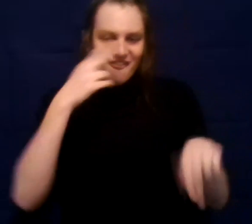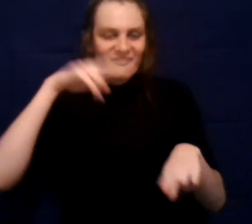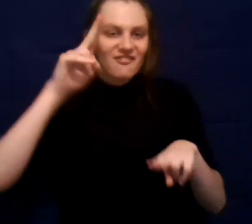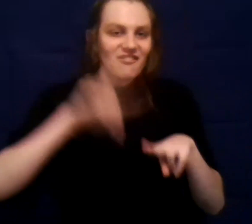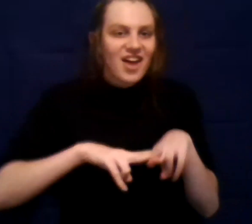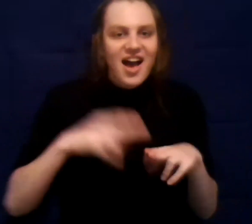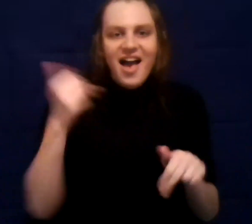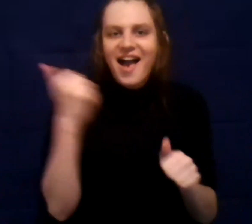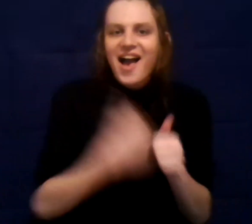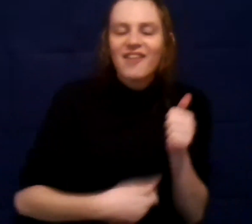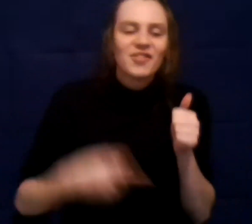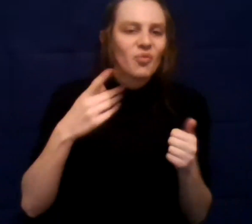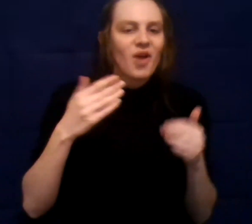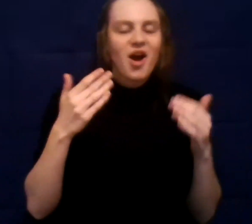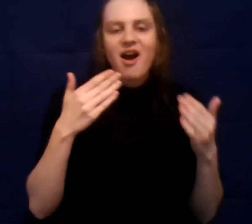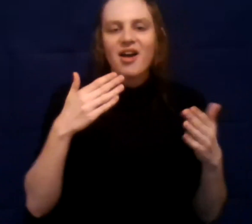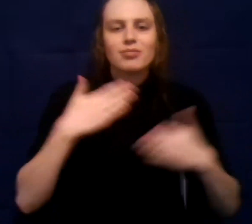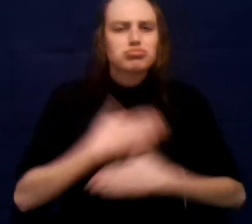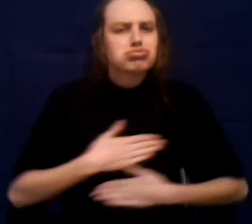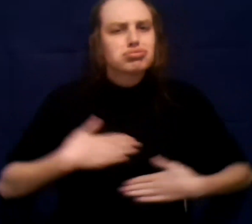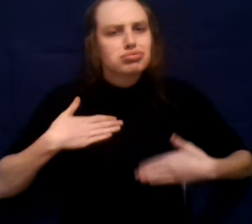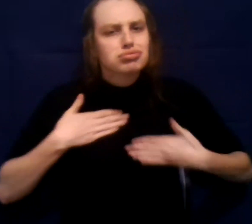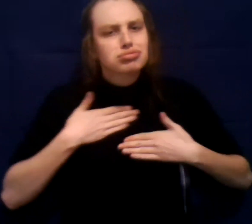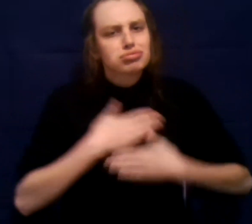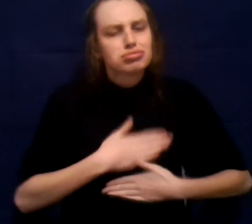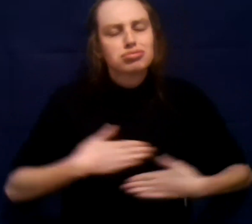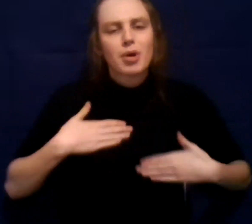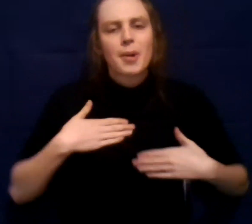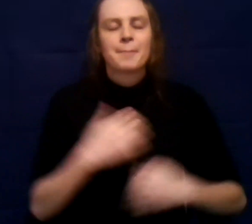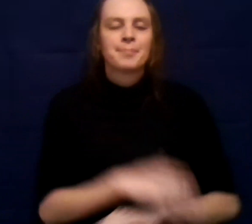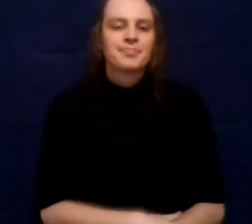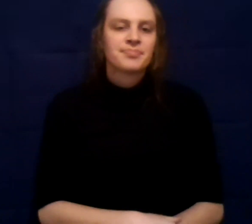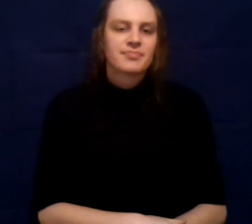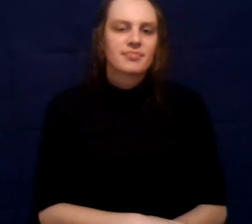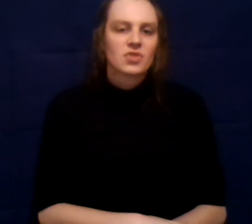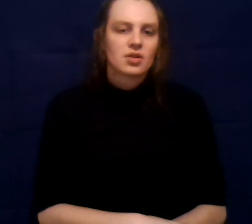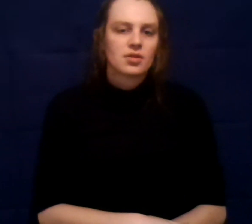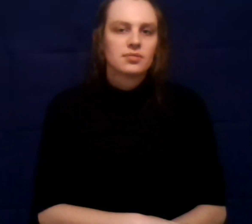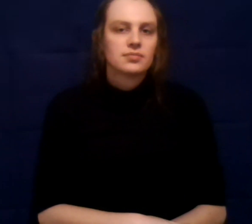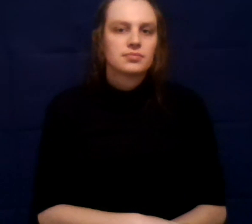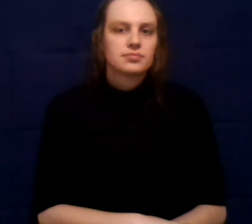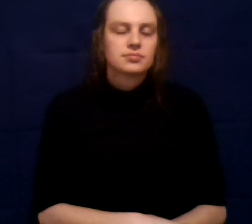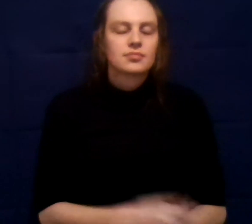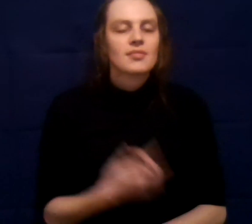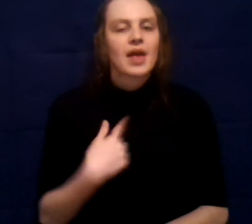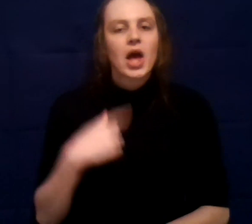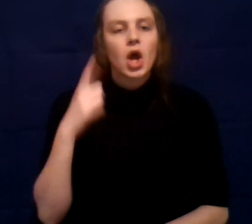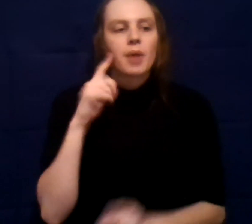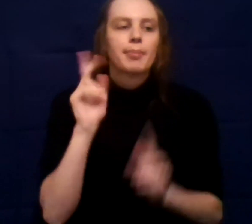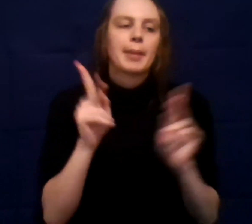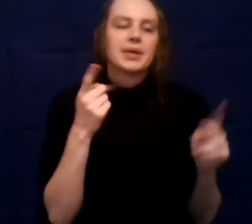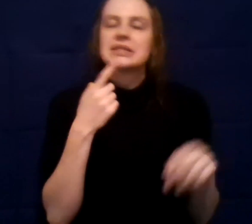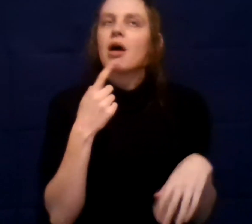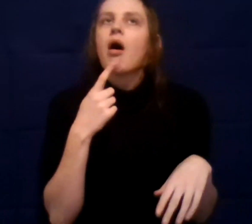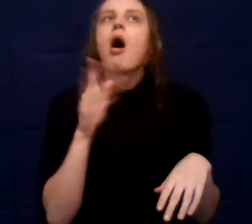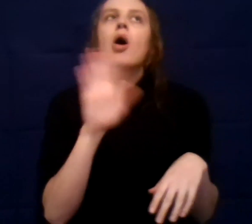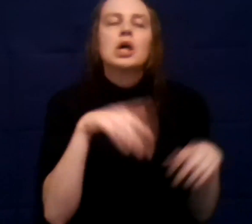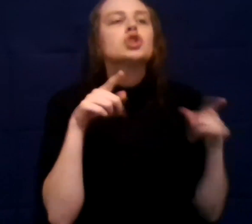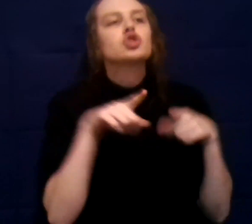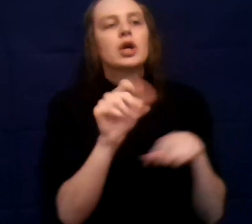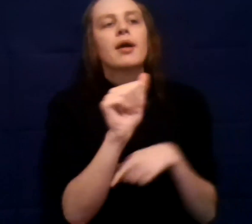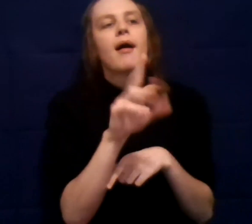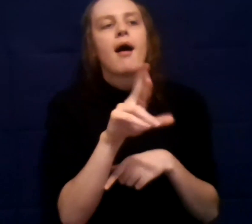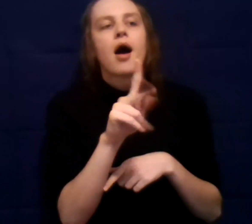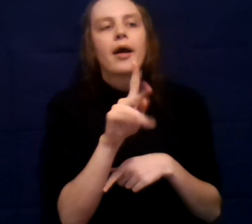by. And it was, you know, crazy. And I'd heard these things about, you know, you'll have a spiritual awakening at ARKYPAA and the fellowship